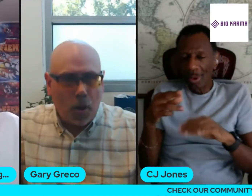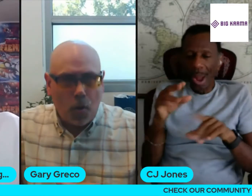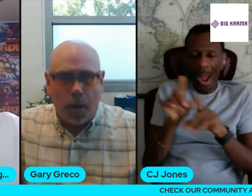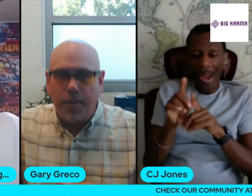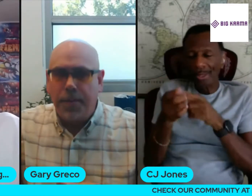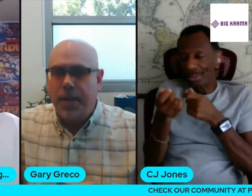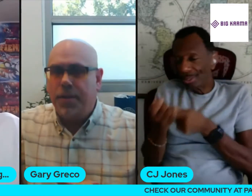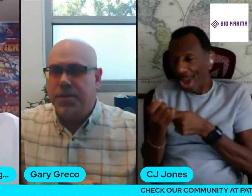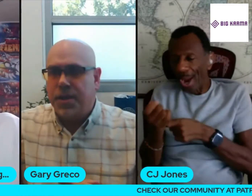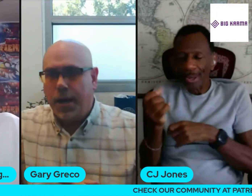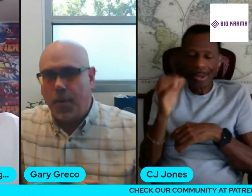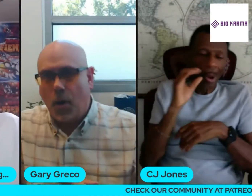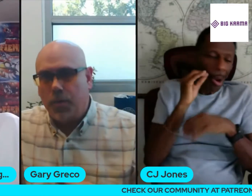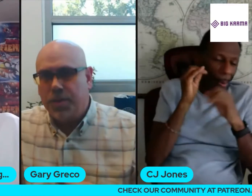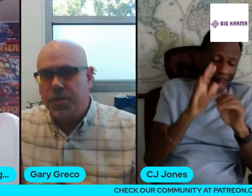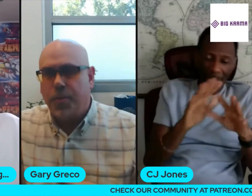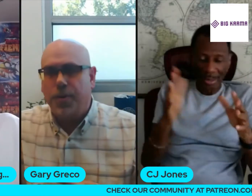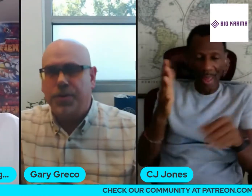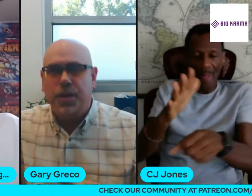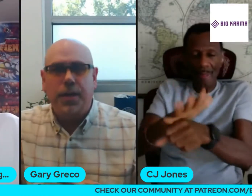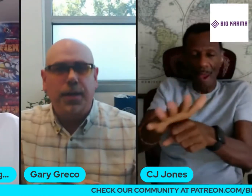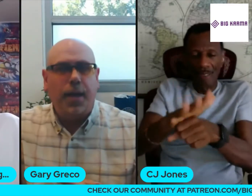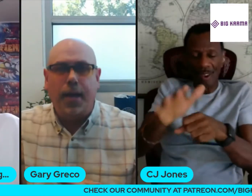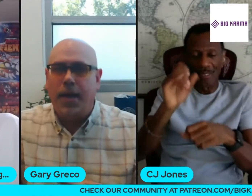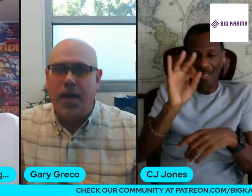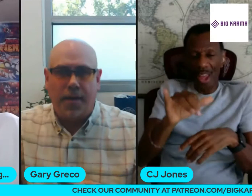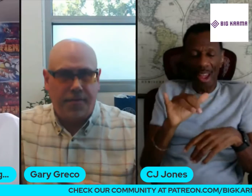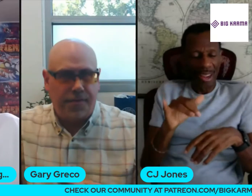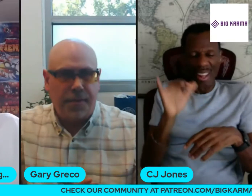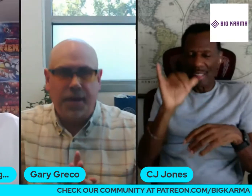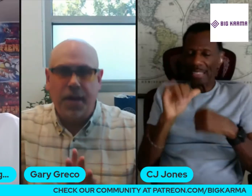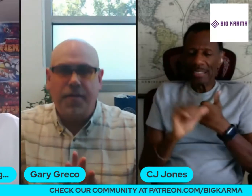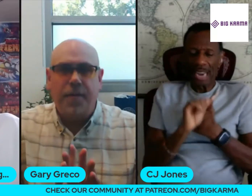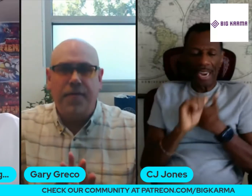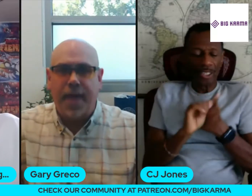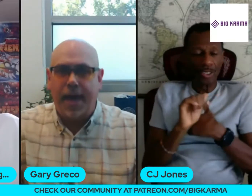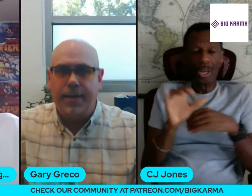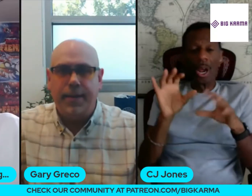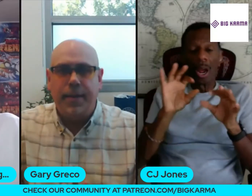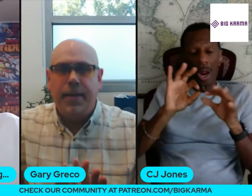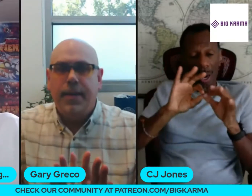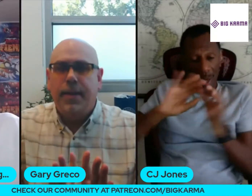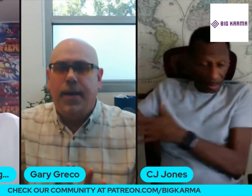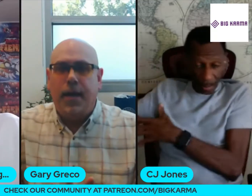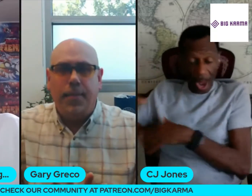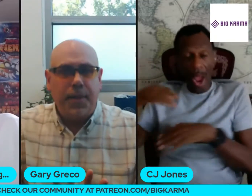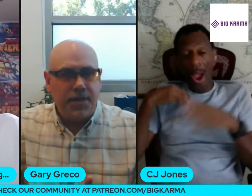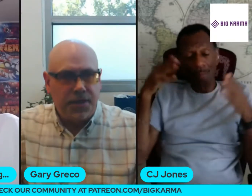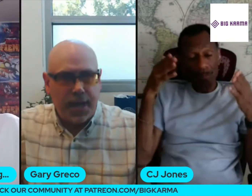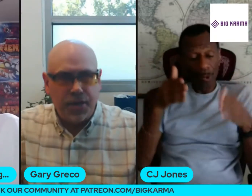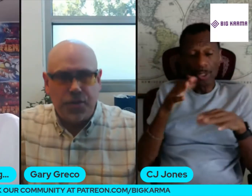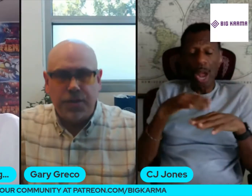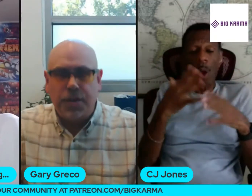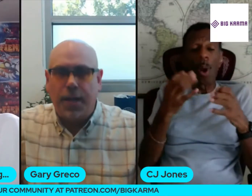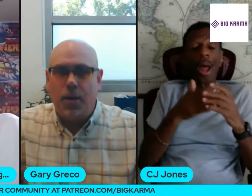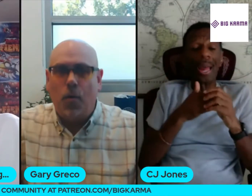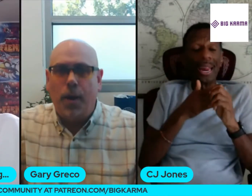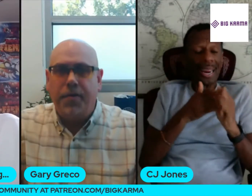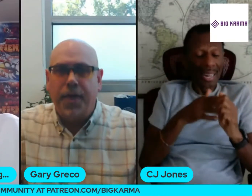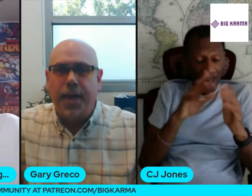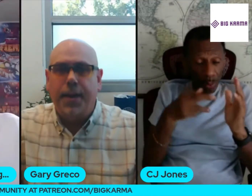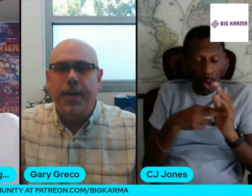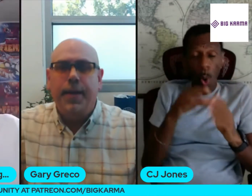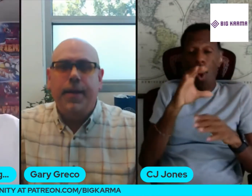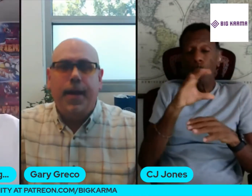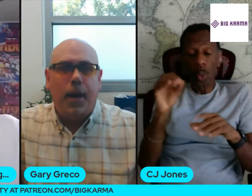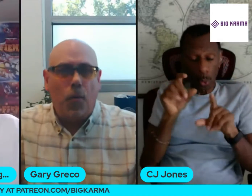I don't want to be the same homeless person. Enough of that. It's dangerous. I don't